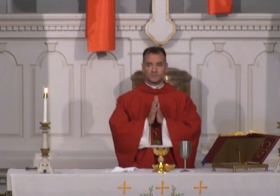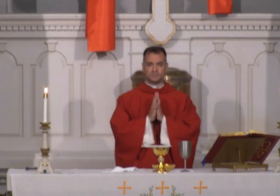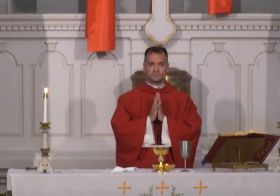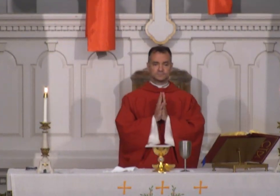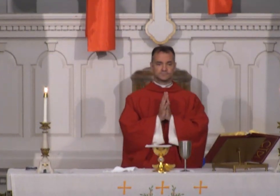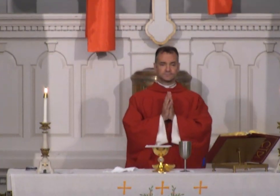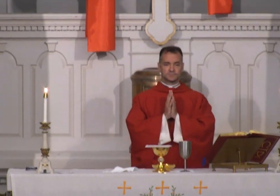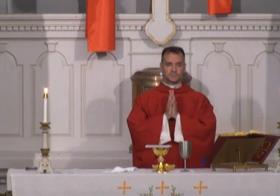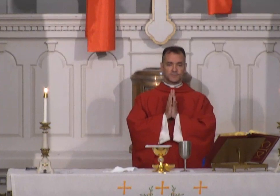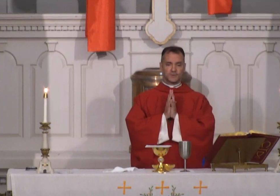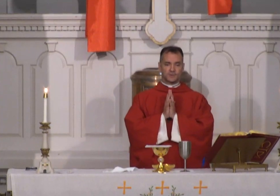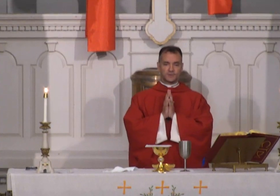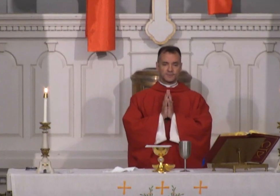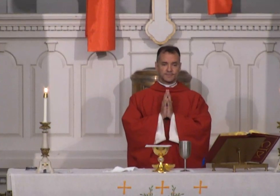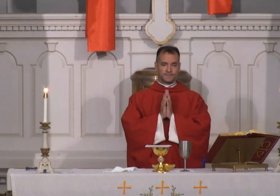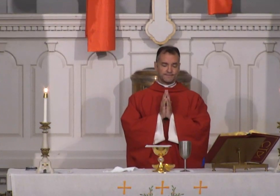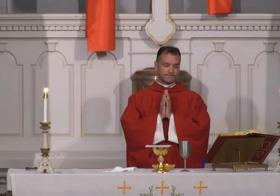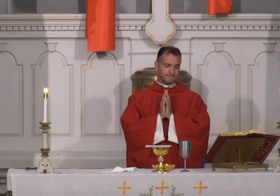noxium.